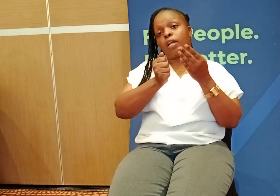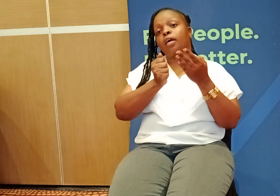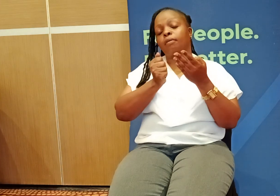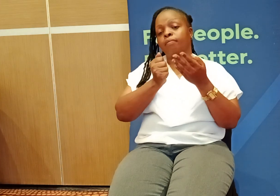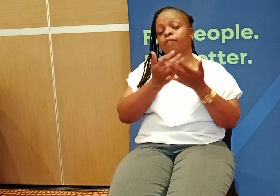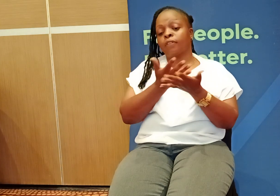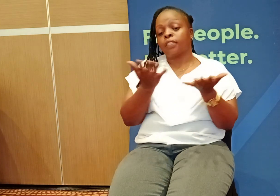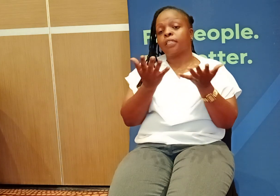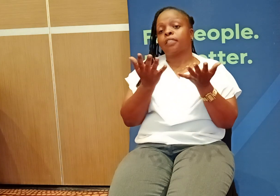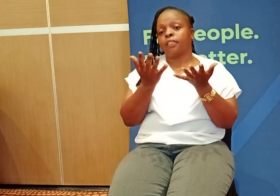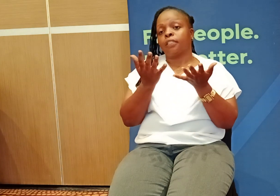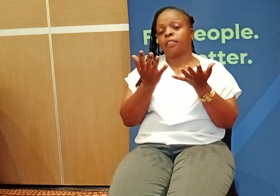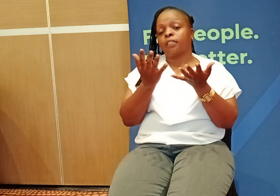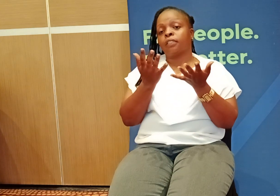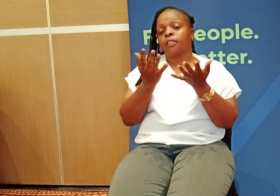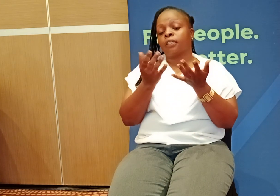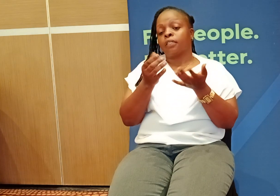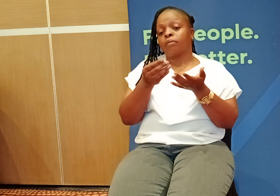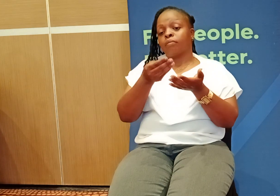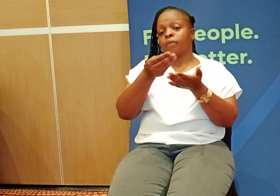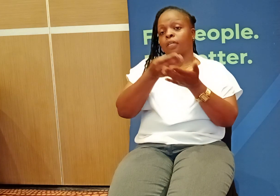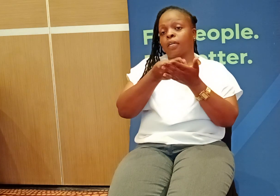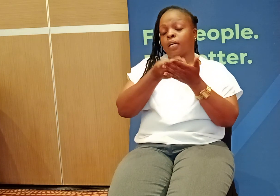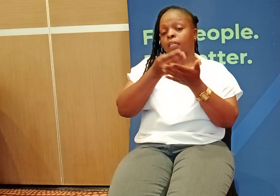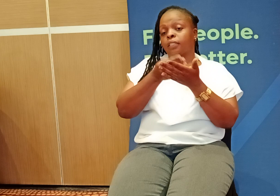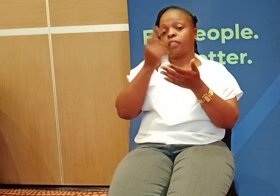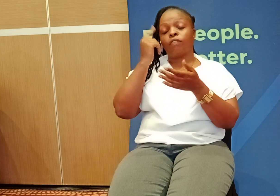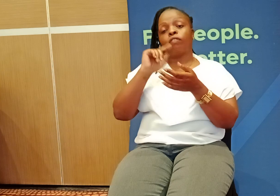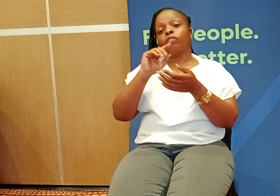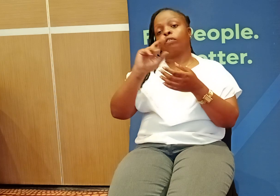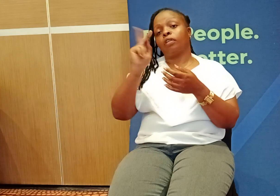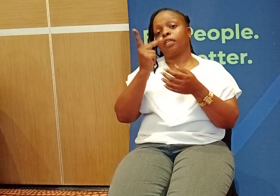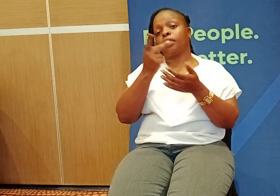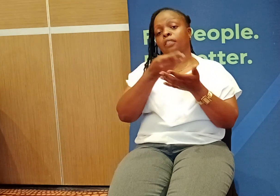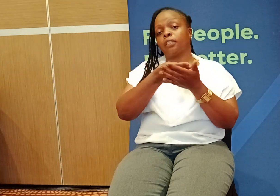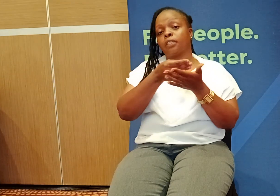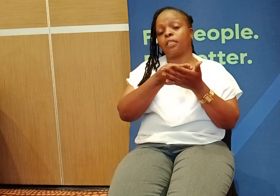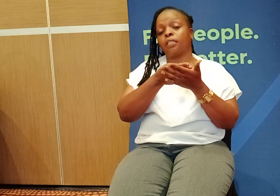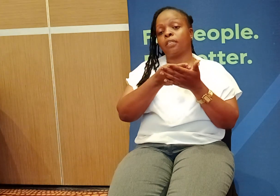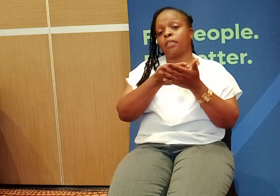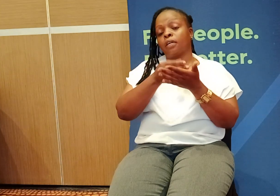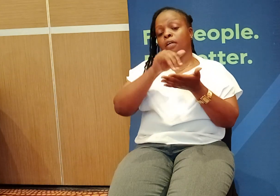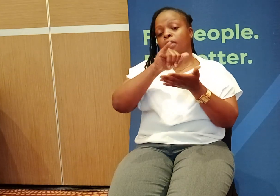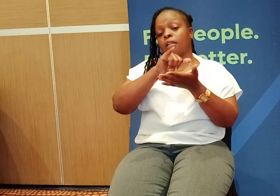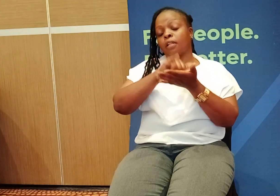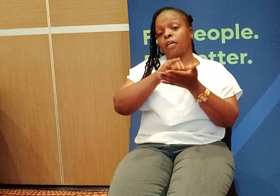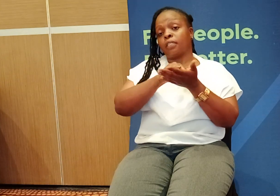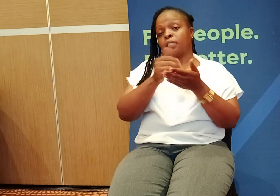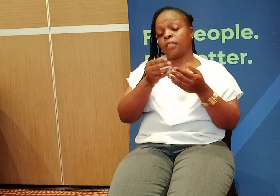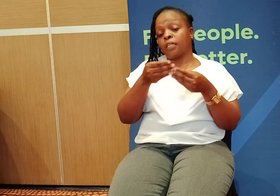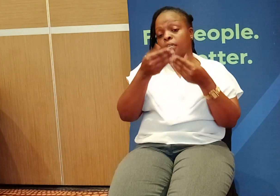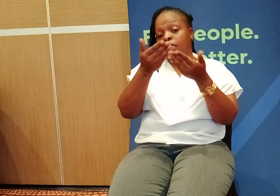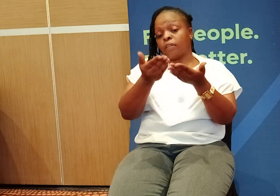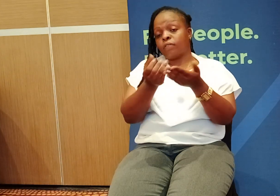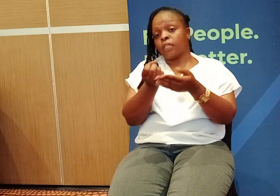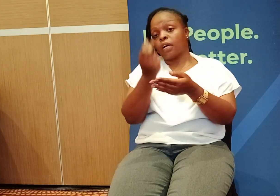facilities. The current strengthening of the Kenya shilling gives an upside, but we were